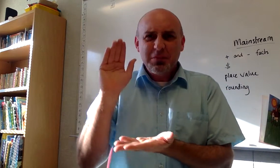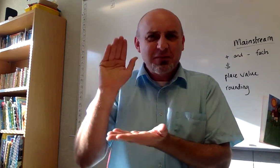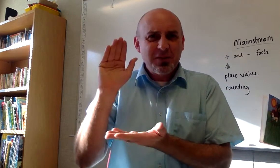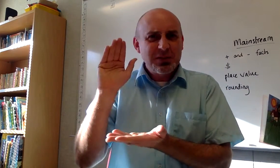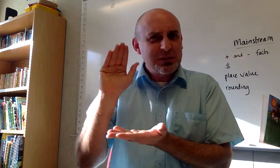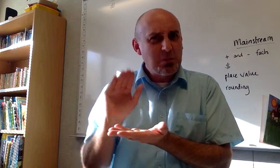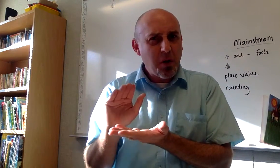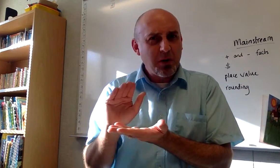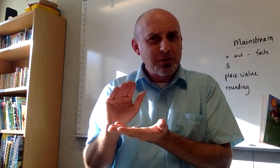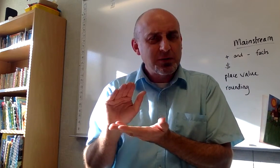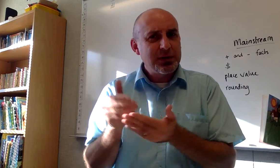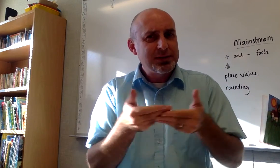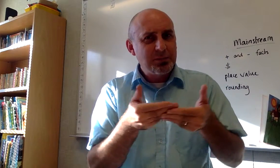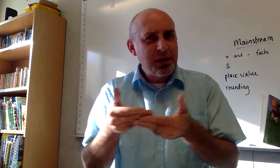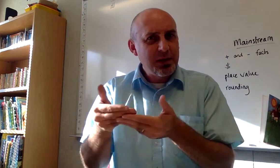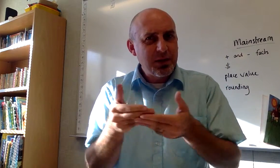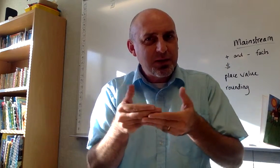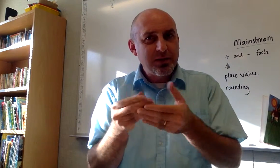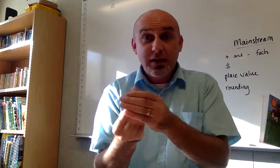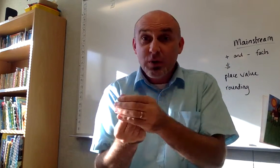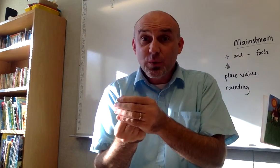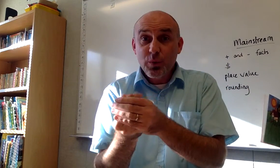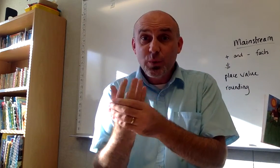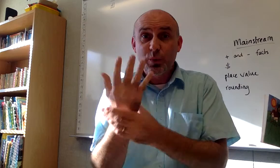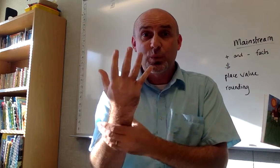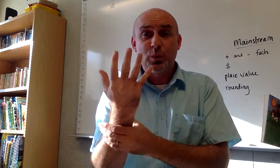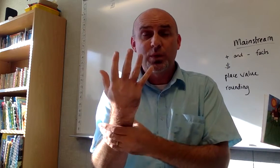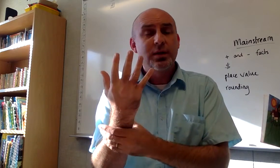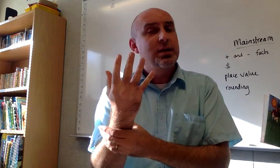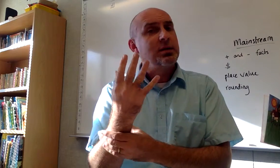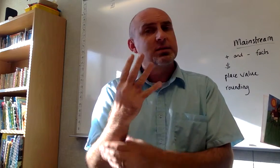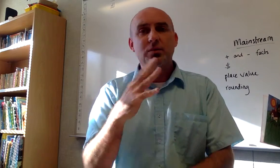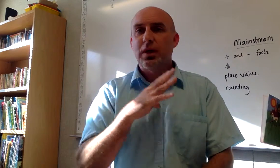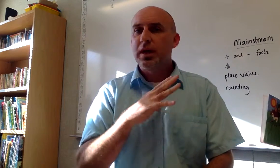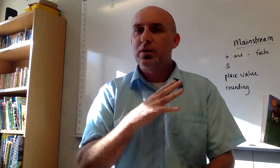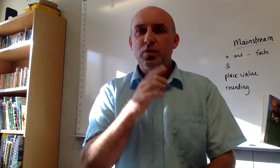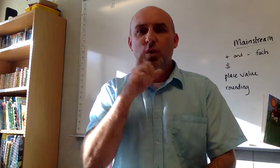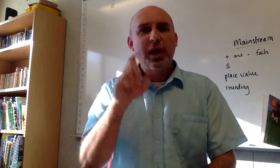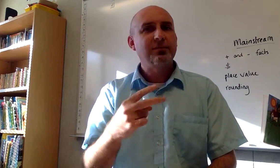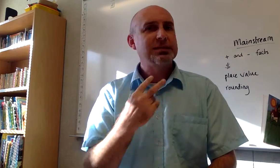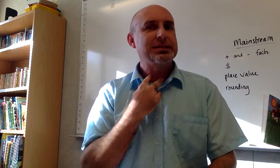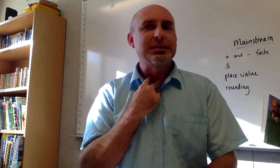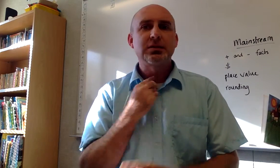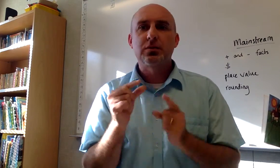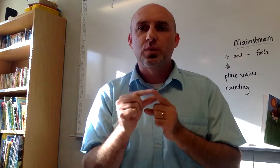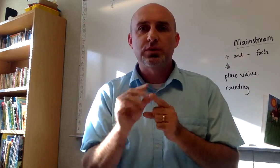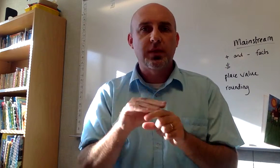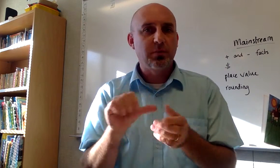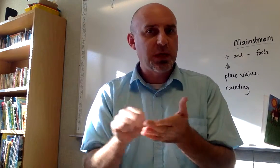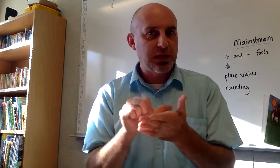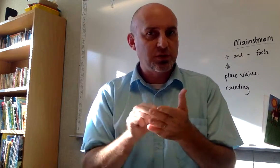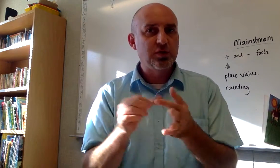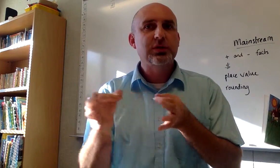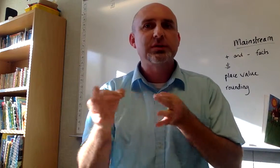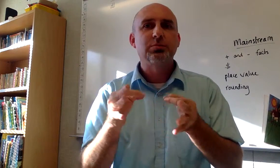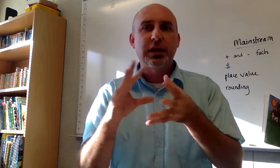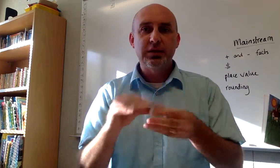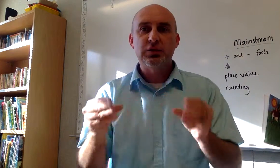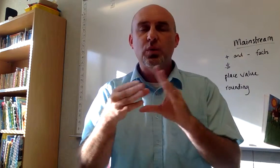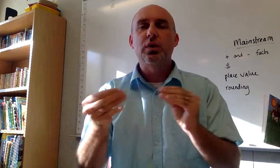a very small tree. It's a baby. Ooh. It's okay. You don't have to stick to the words on the page. I'm going to explain the story right